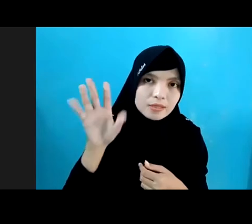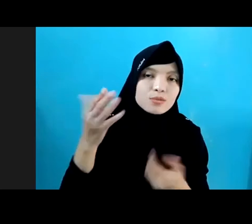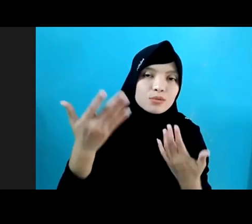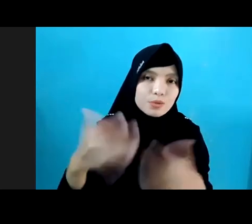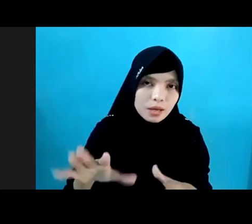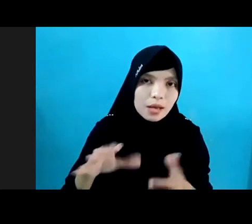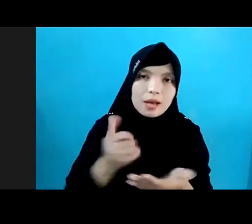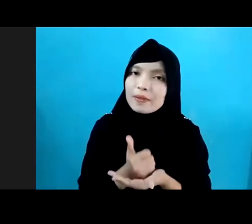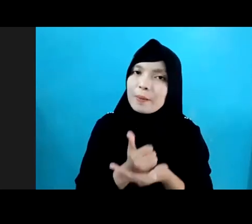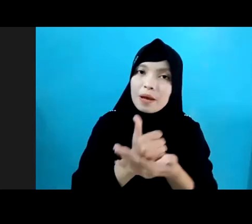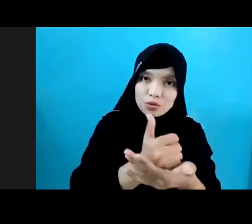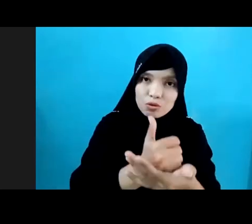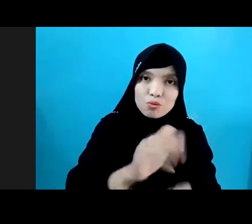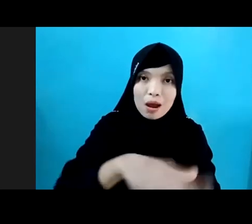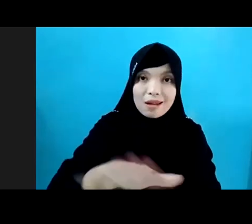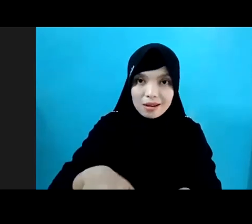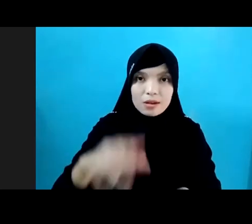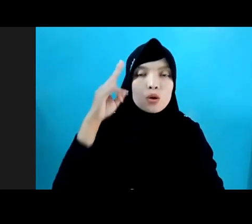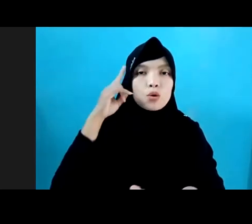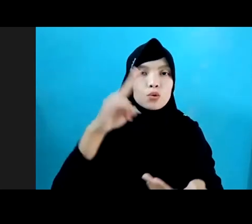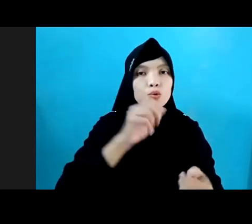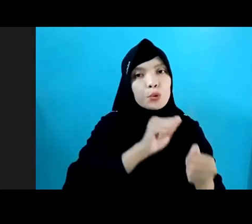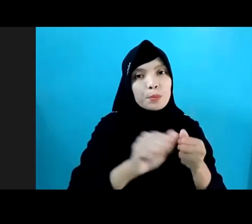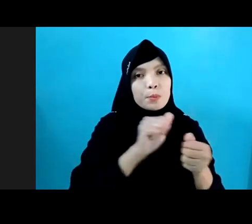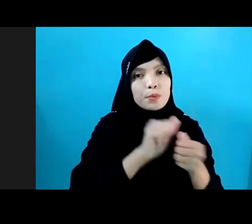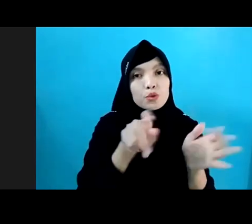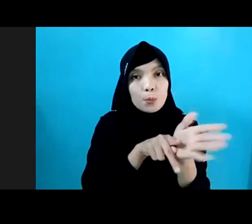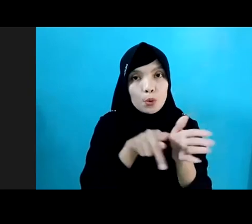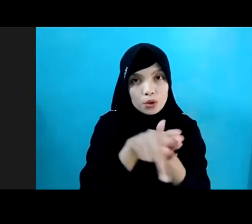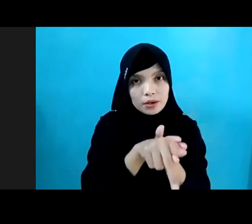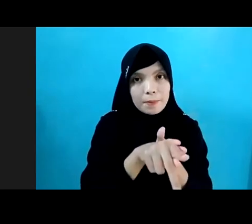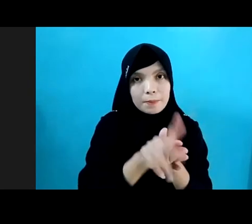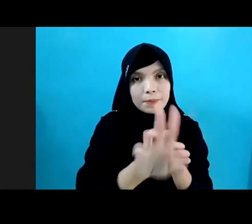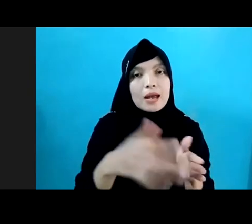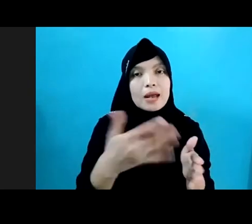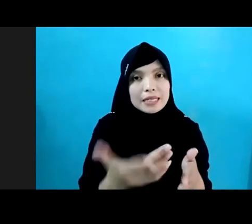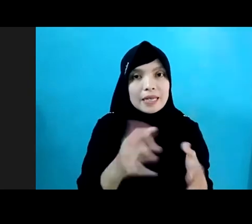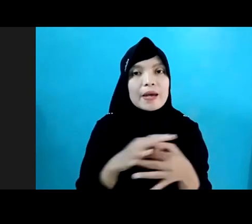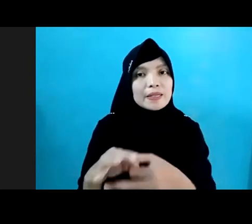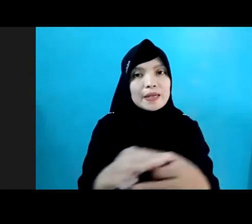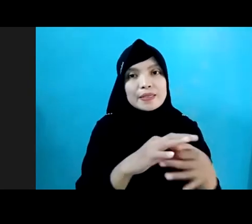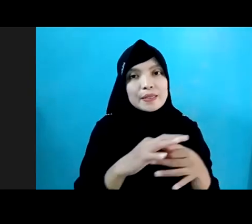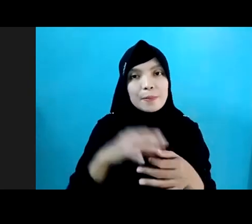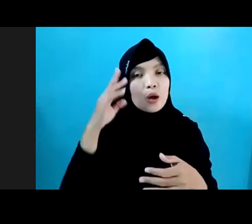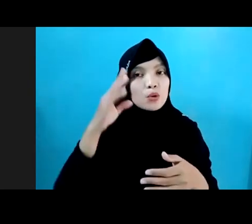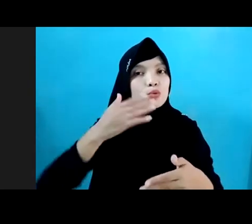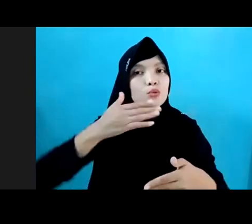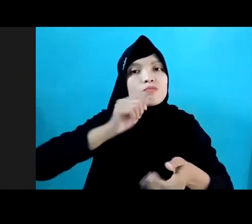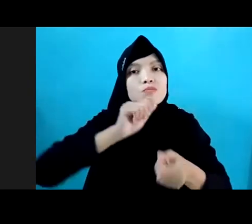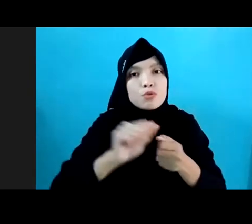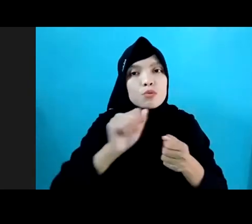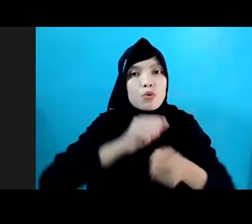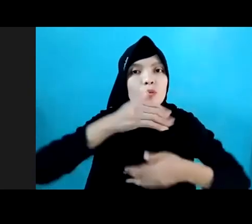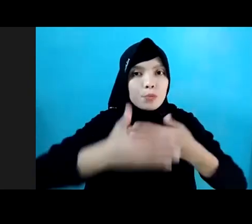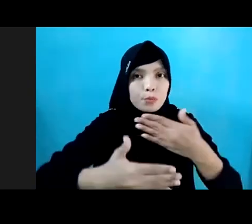It's A Very Creative Process And We've Got Many Examples Of Great Work We've Done In Many Countries Including